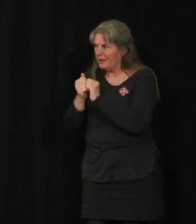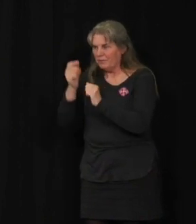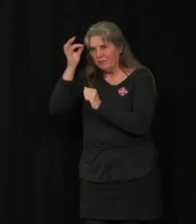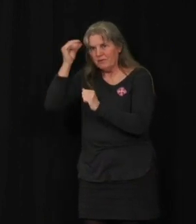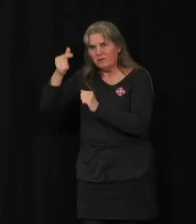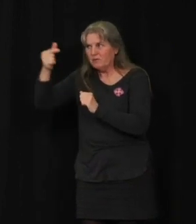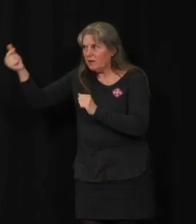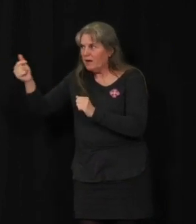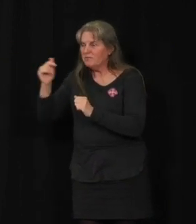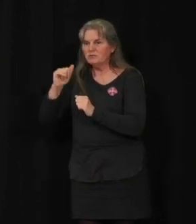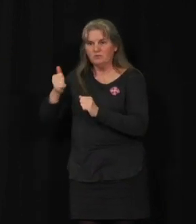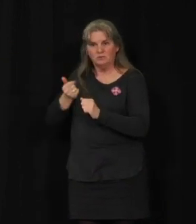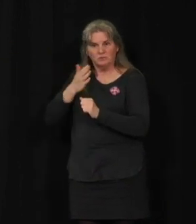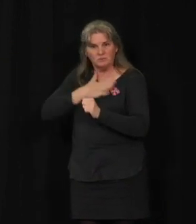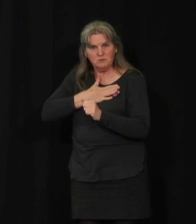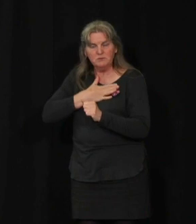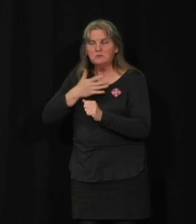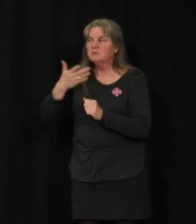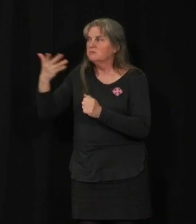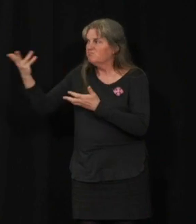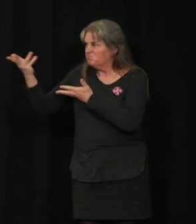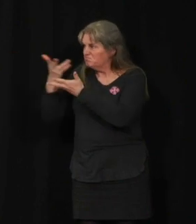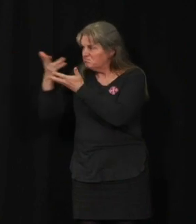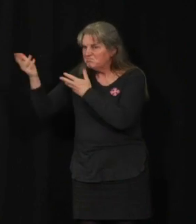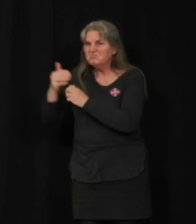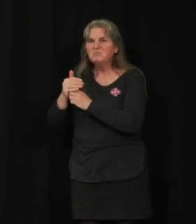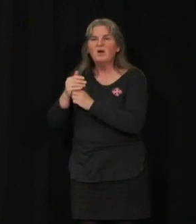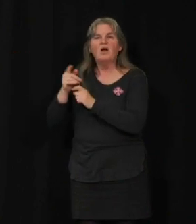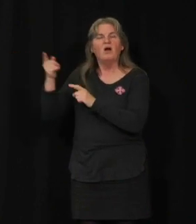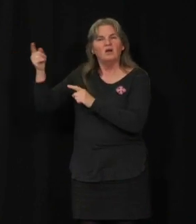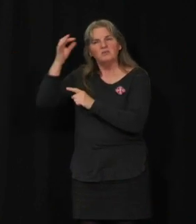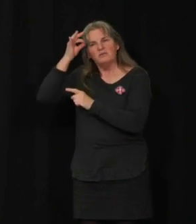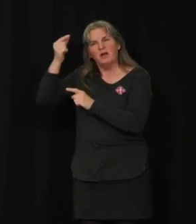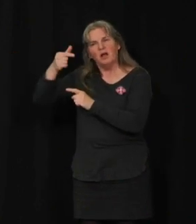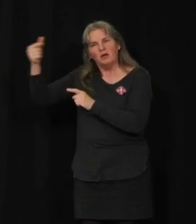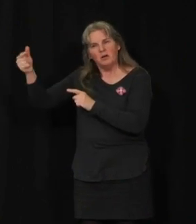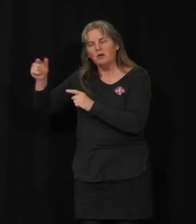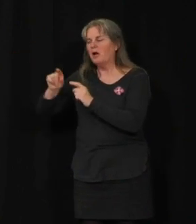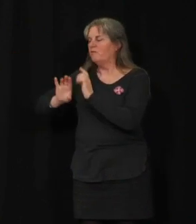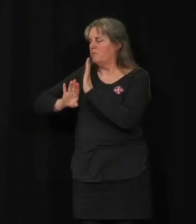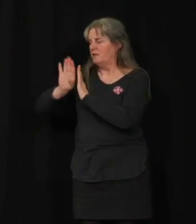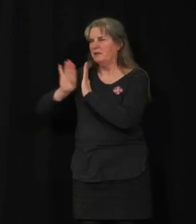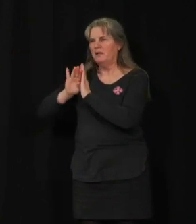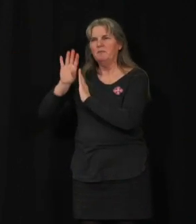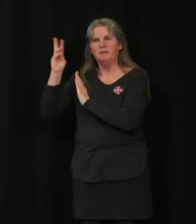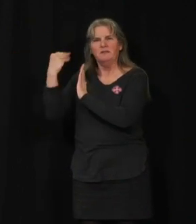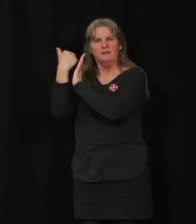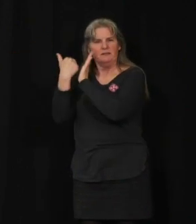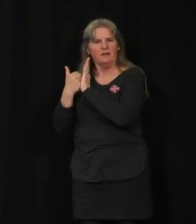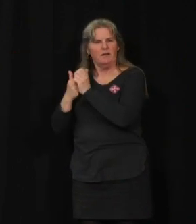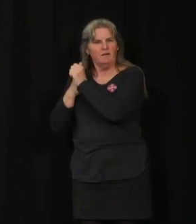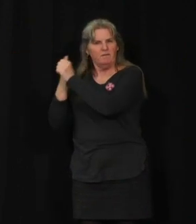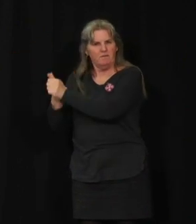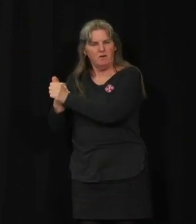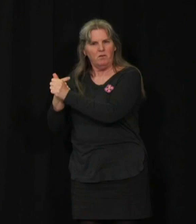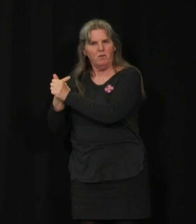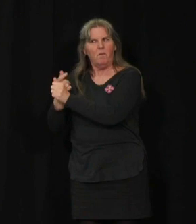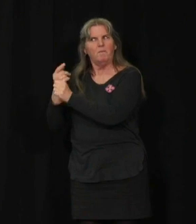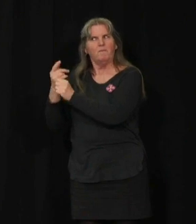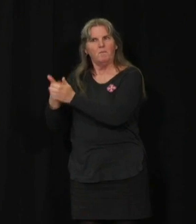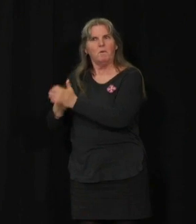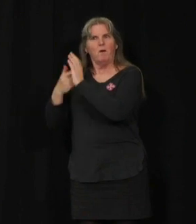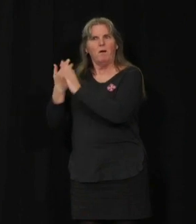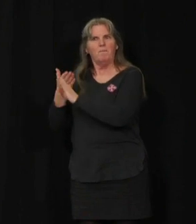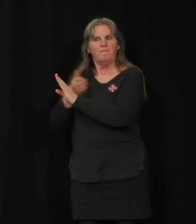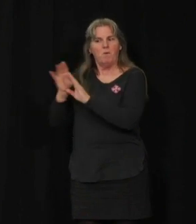Minister. We had the guiding documents that were developed in that 3-week period that you speak of, which is progress. We've had